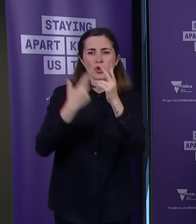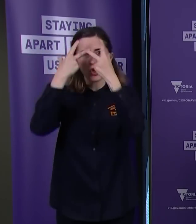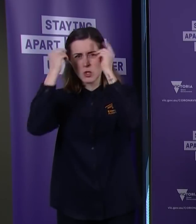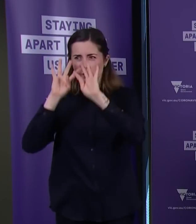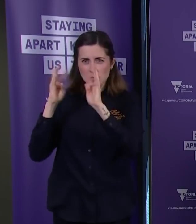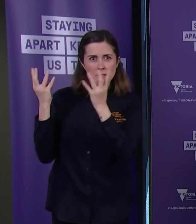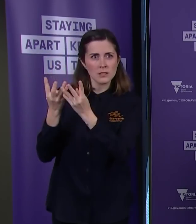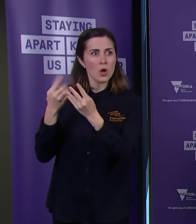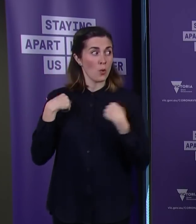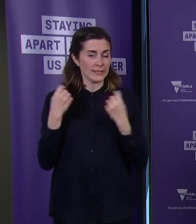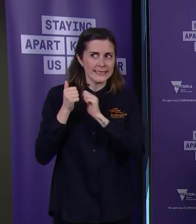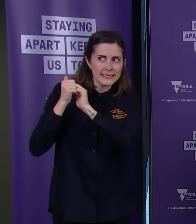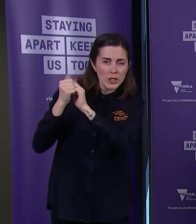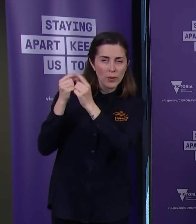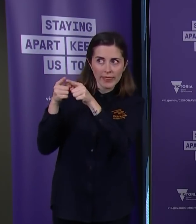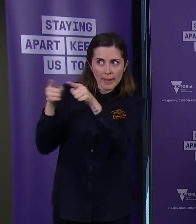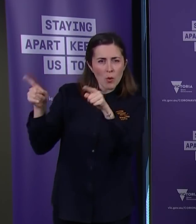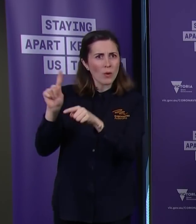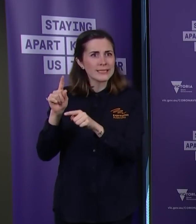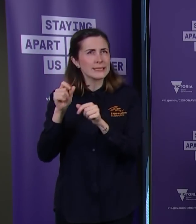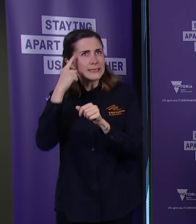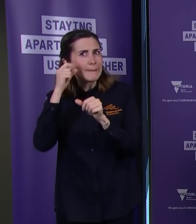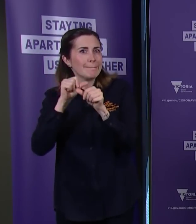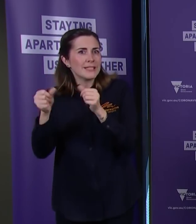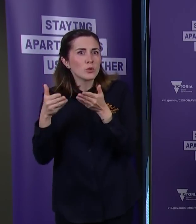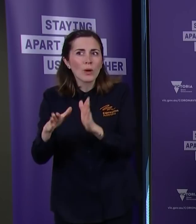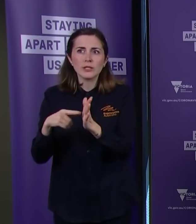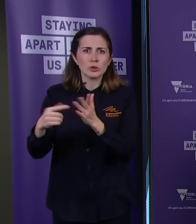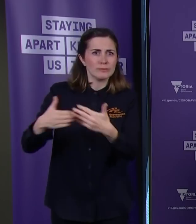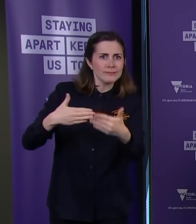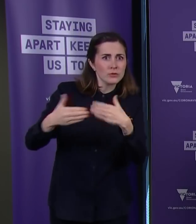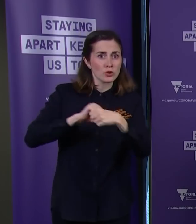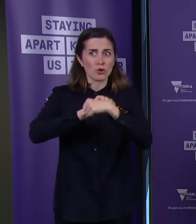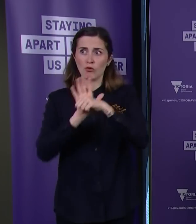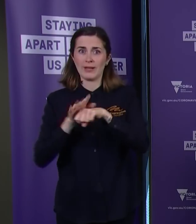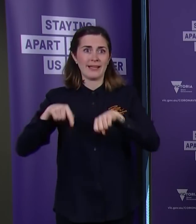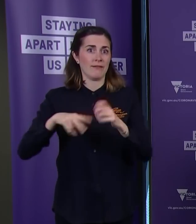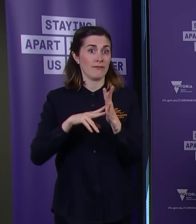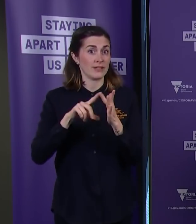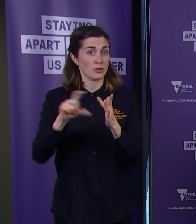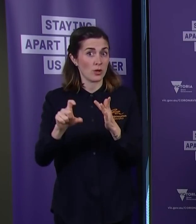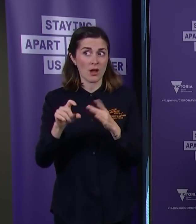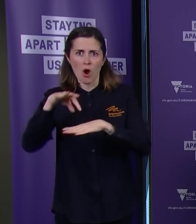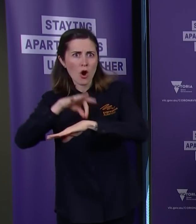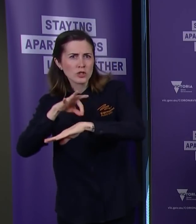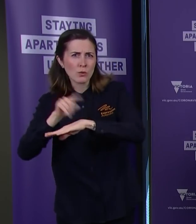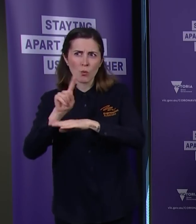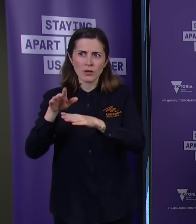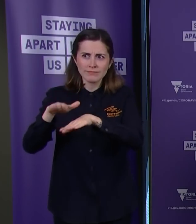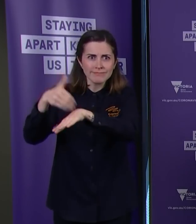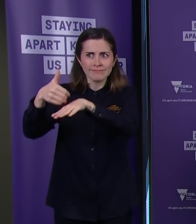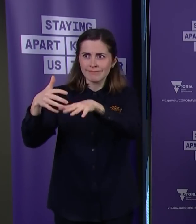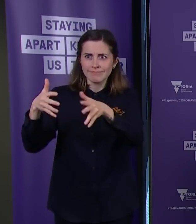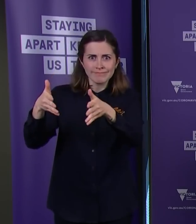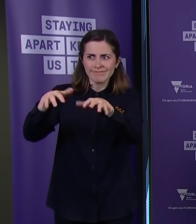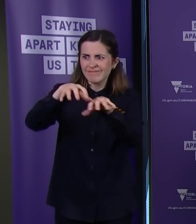to managing the COVID outbreaks and the COVID cases. The plans that we've had in place with all